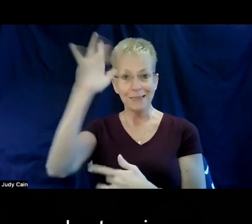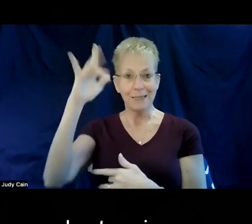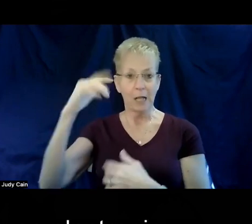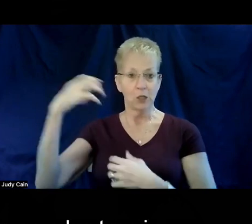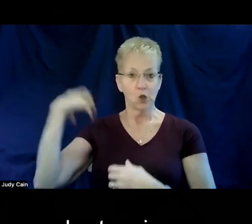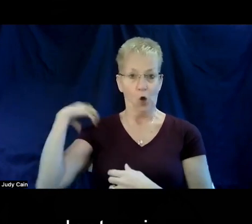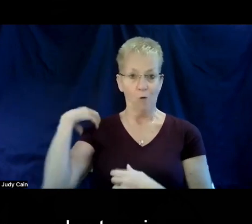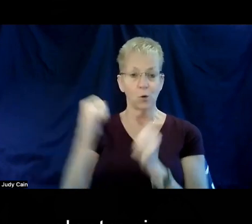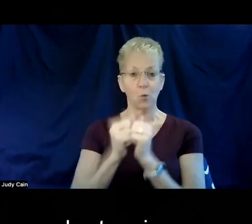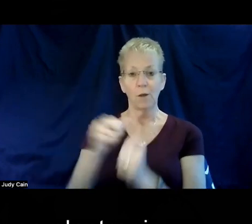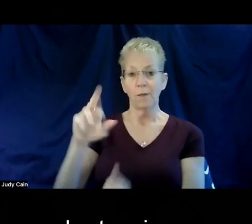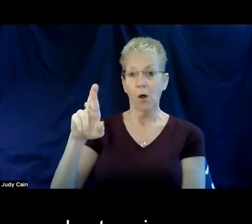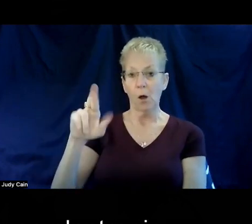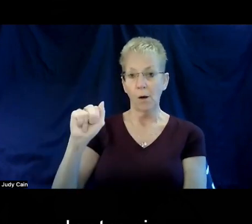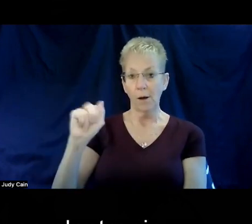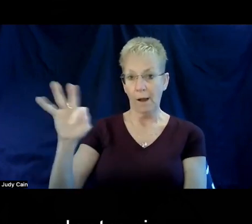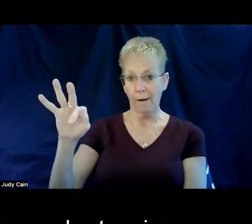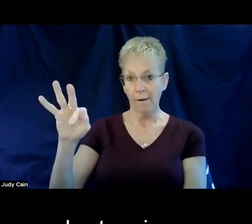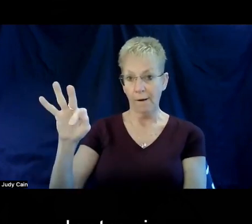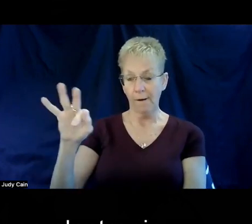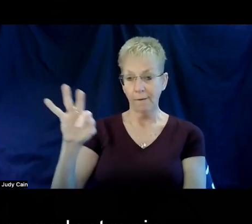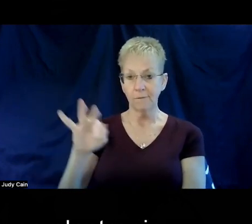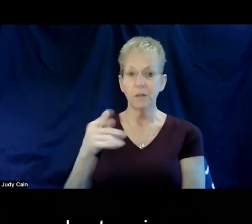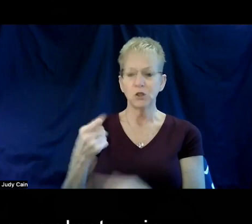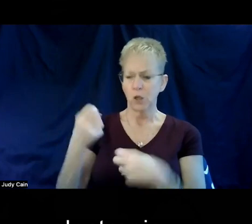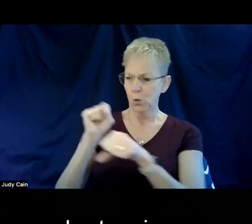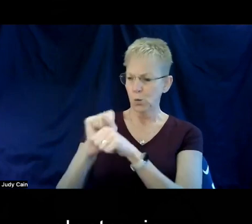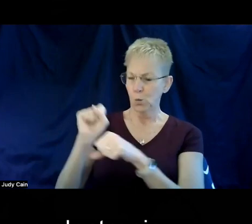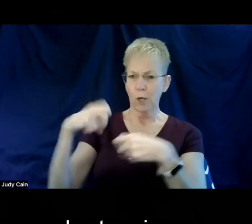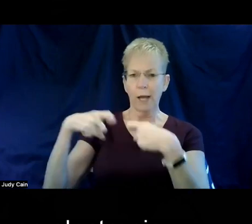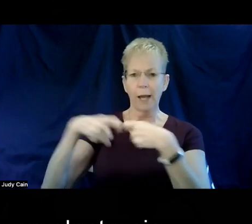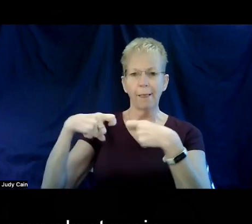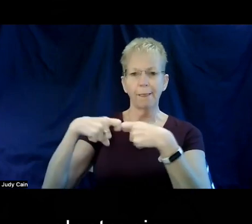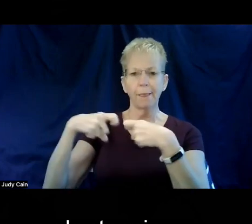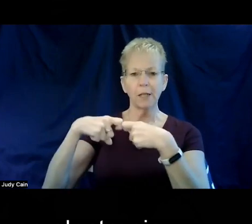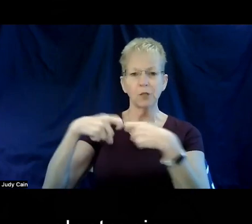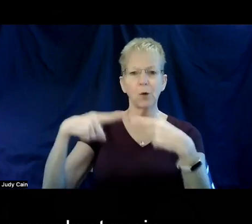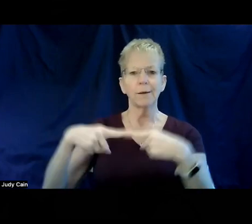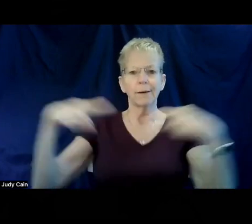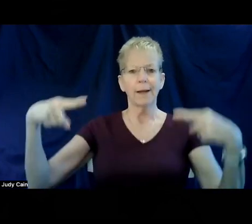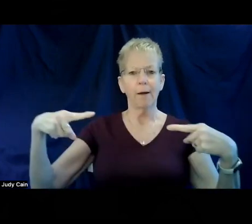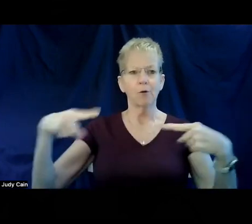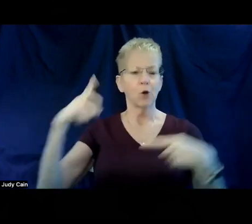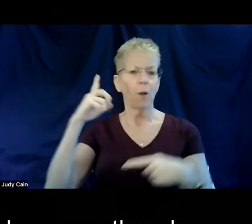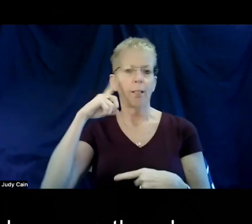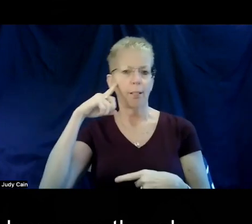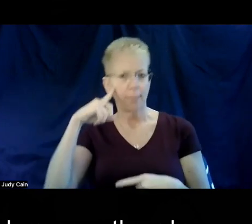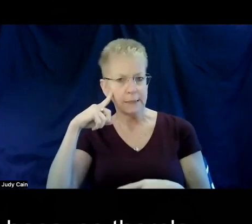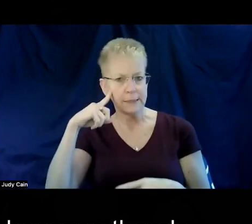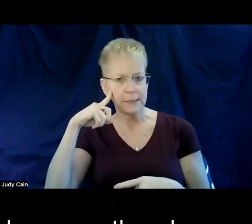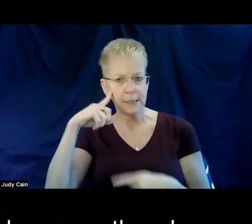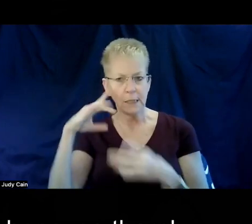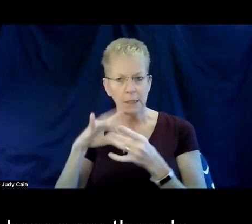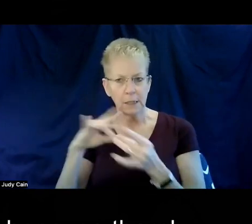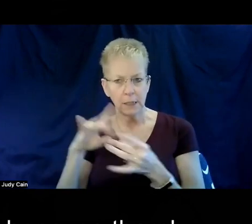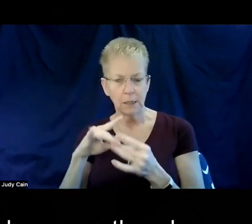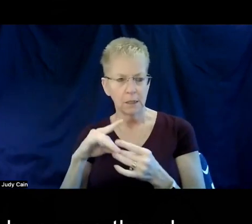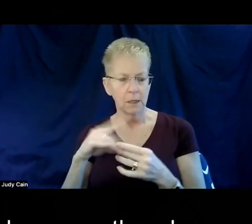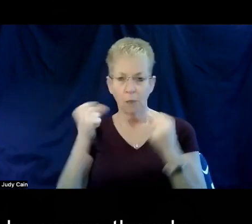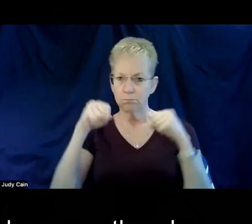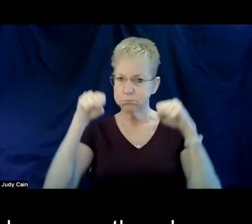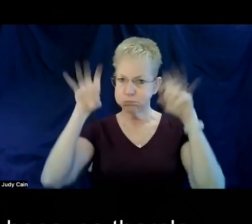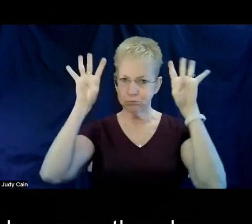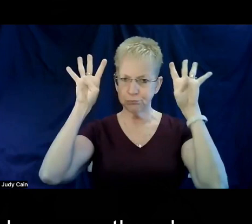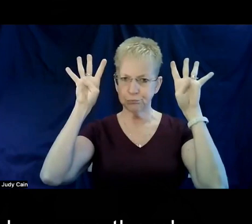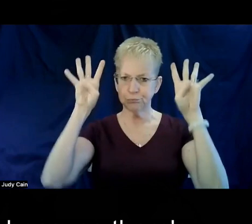and she was working on electronic countermeasures and electronic eavesdropping. So that blew me away because there's